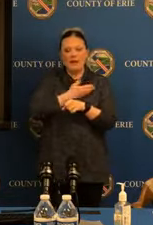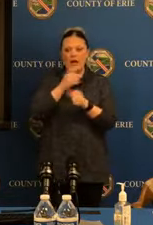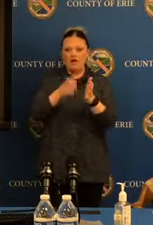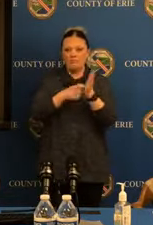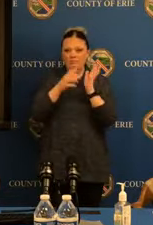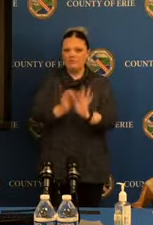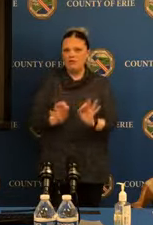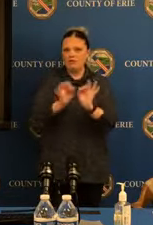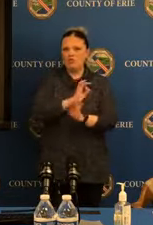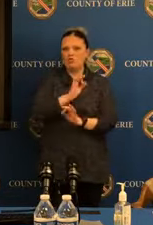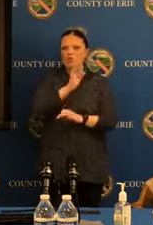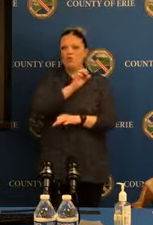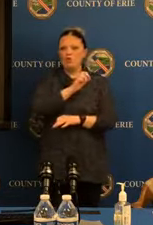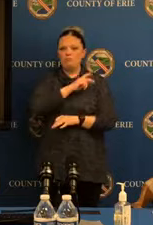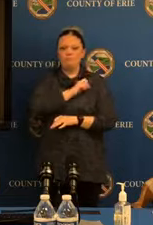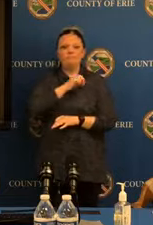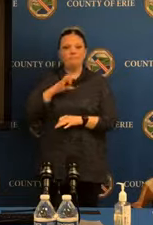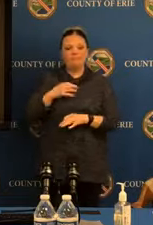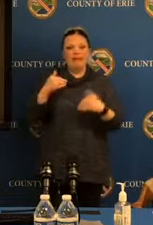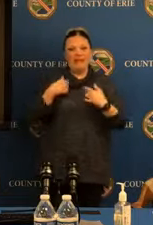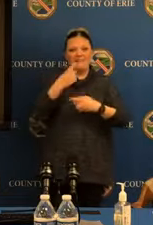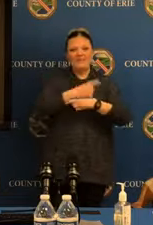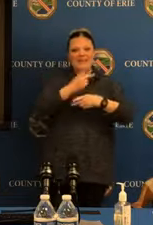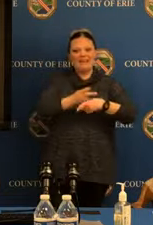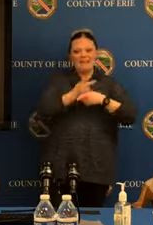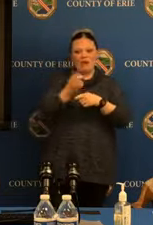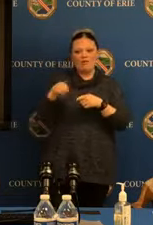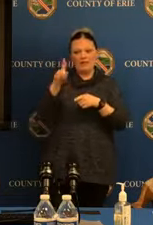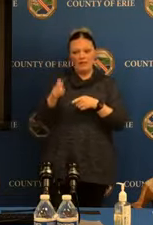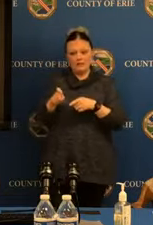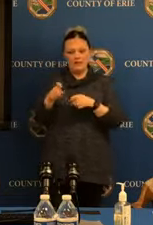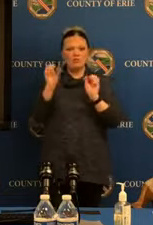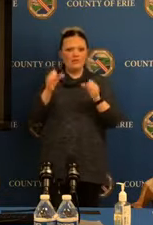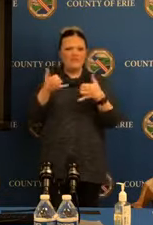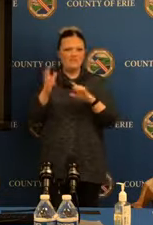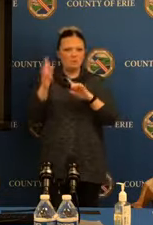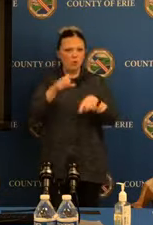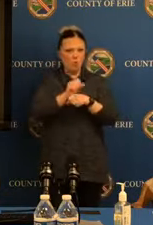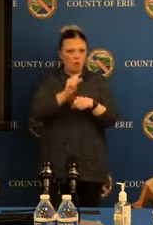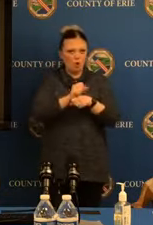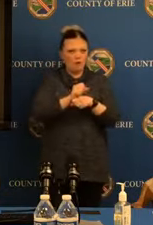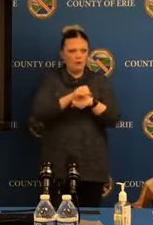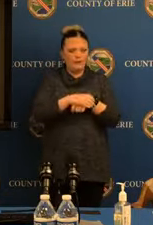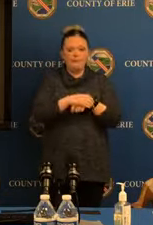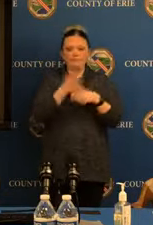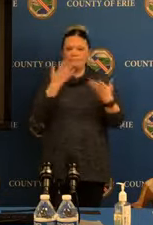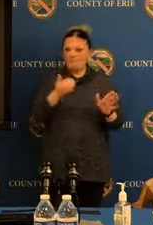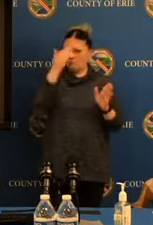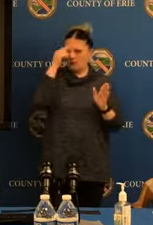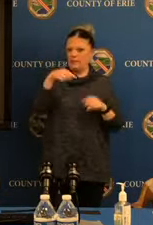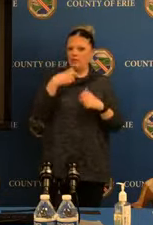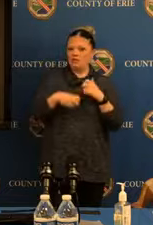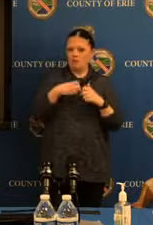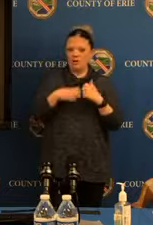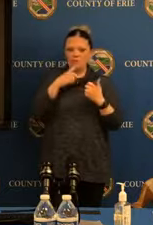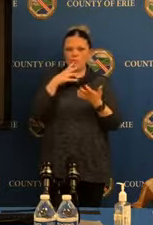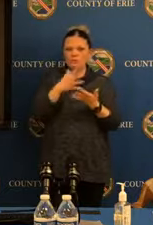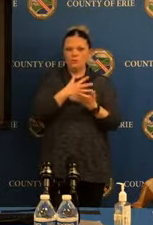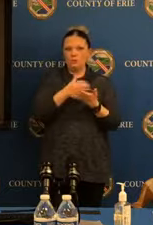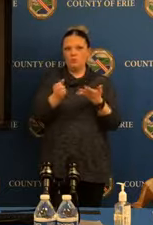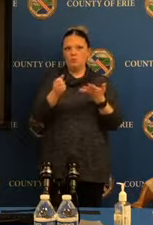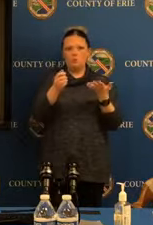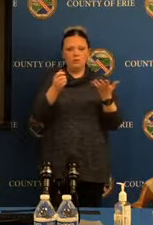personnel have the daycare that they need in order to go to work. As you know, this problem was exacerbated by